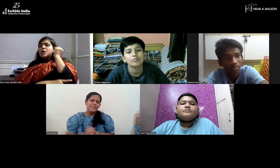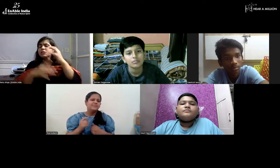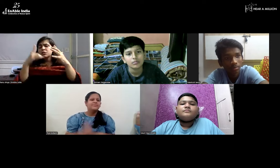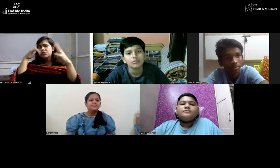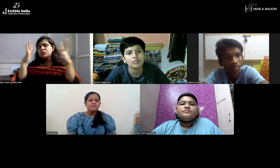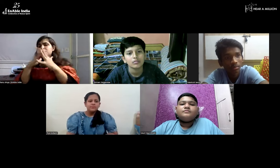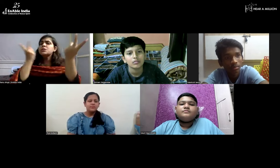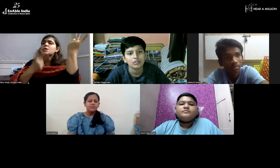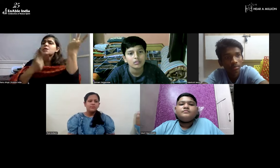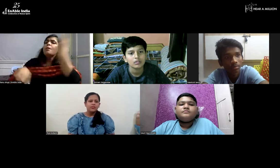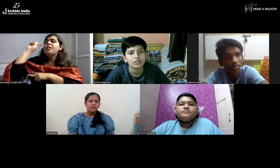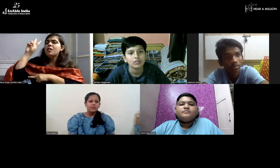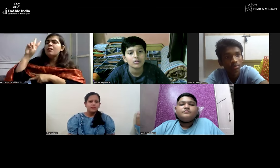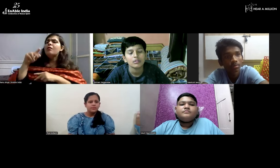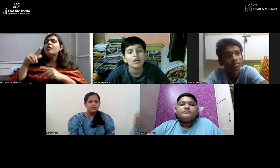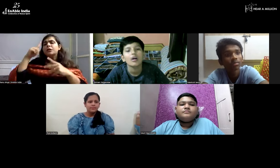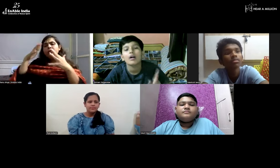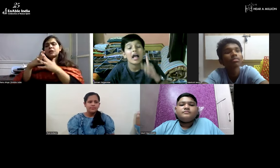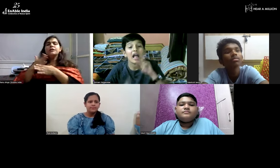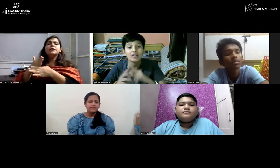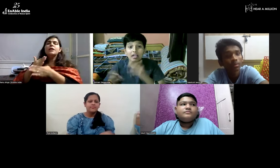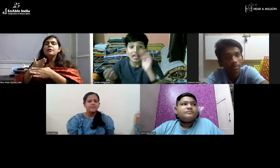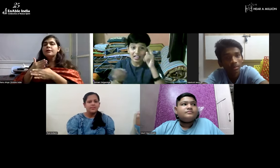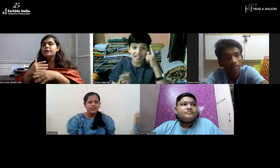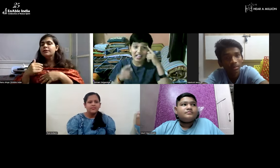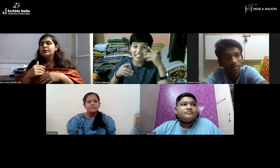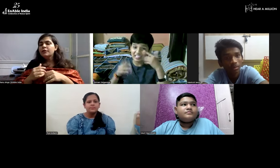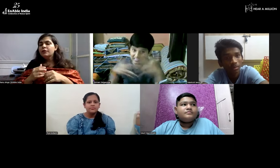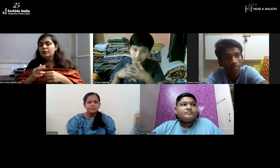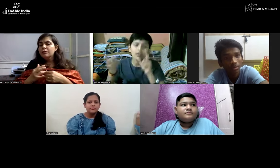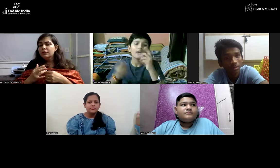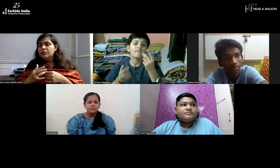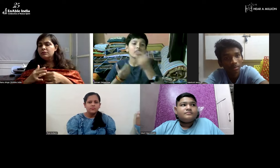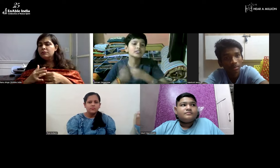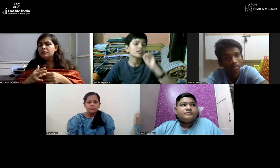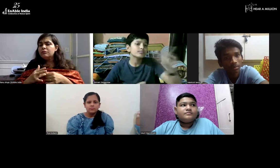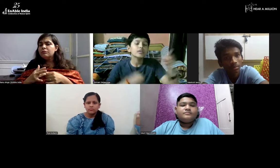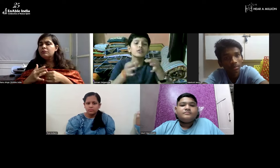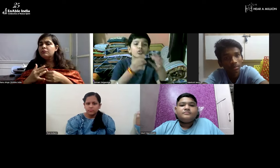Shriram has a question. So anyone would want to answer? Would anyone be able to answer for the question?